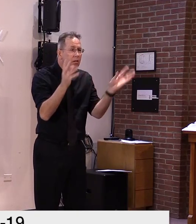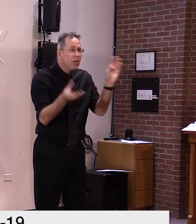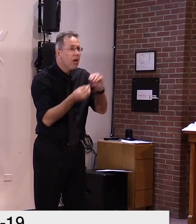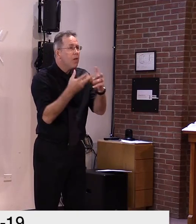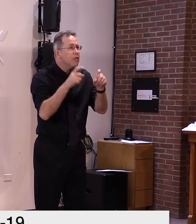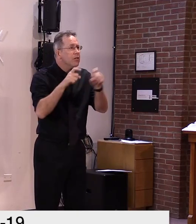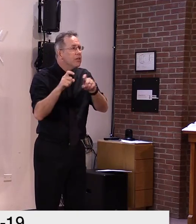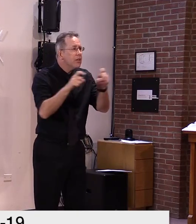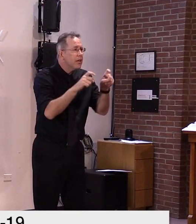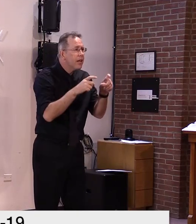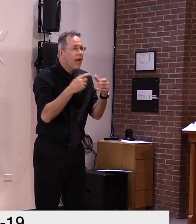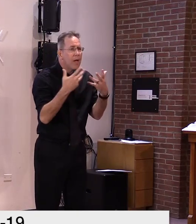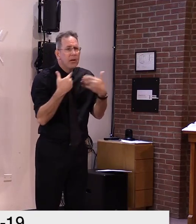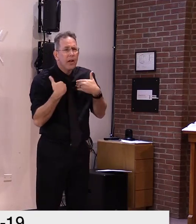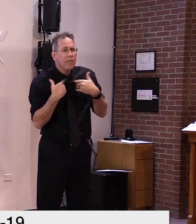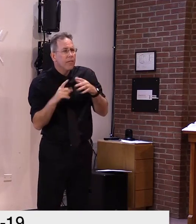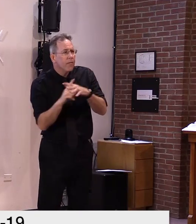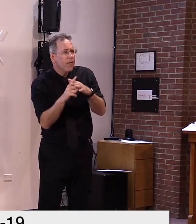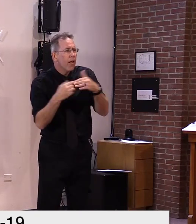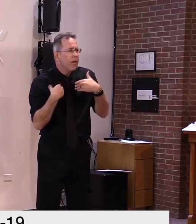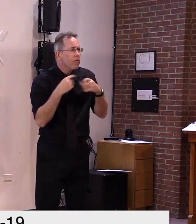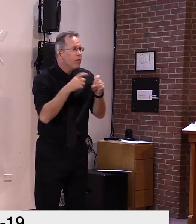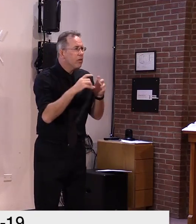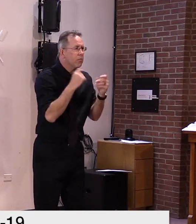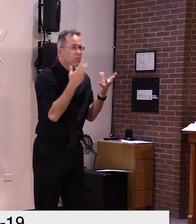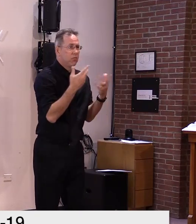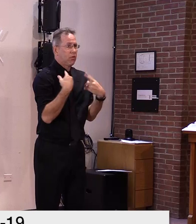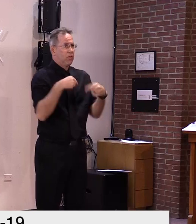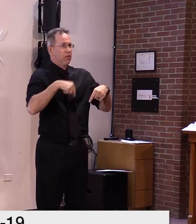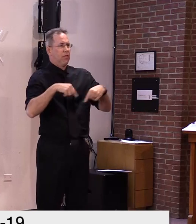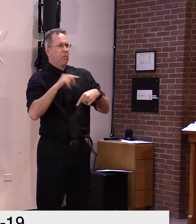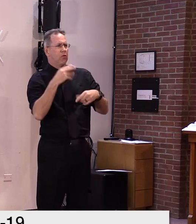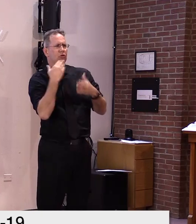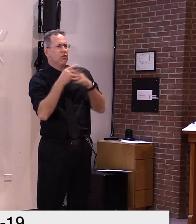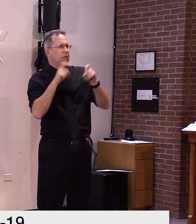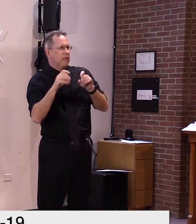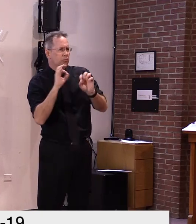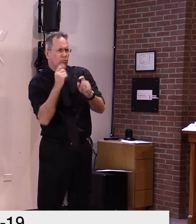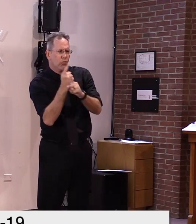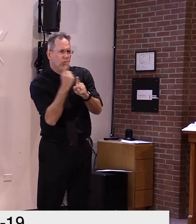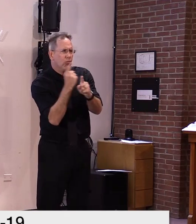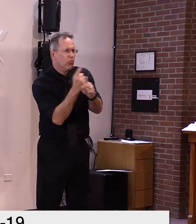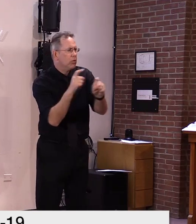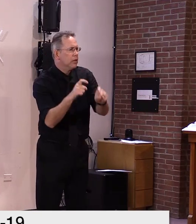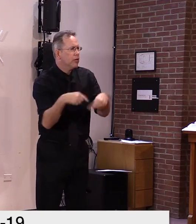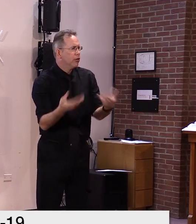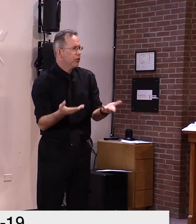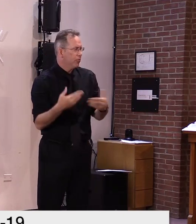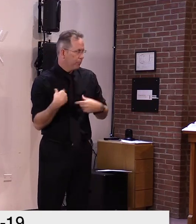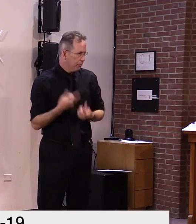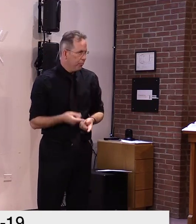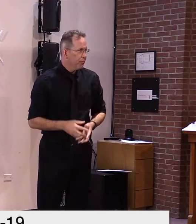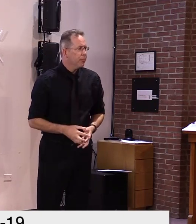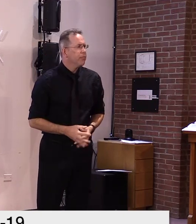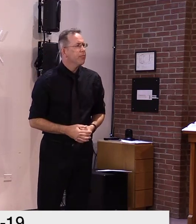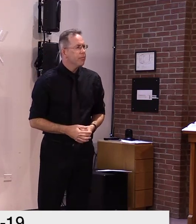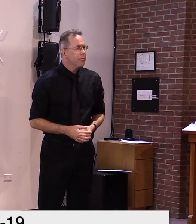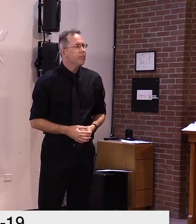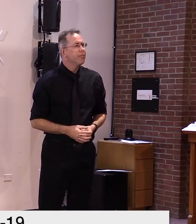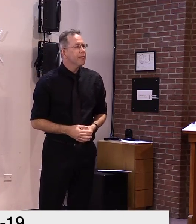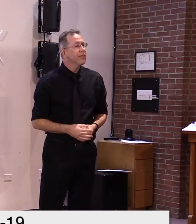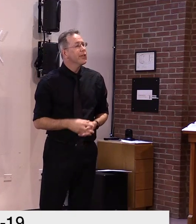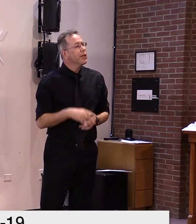that regard as well. So our numbers, again, trending very favorably to the region and the country, but they're just higher compared to what we've experienced in